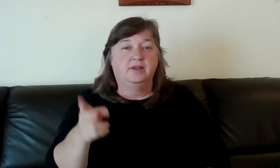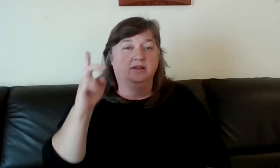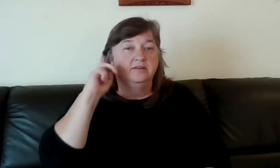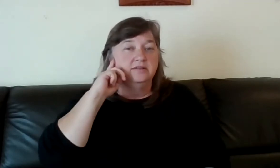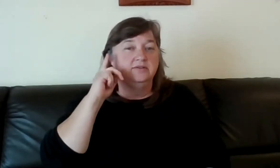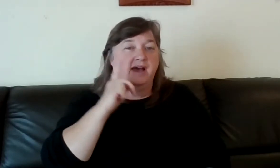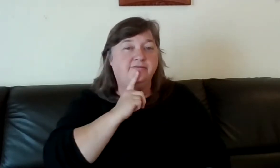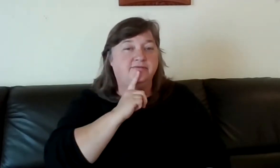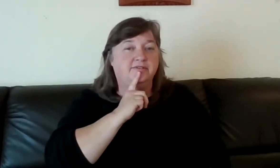So deaf,